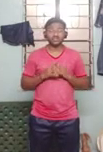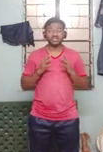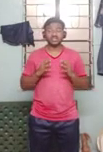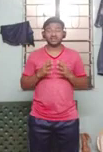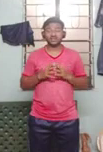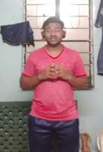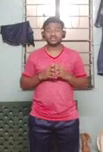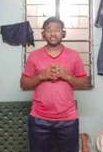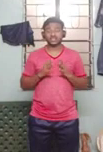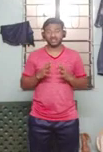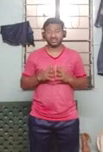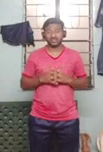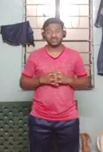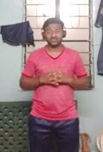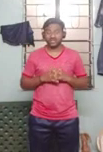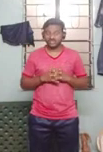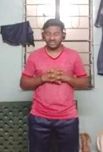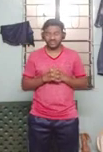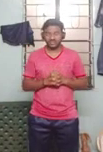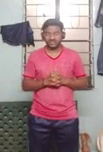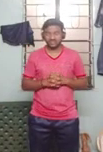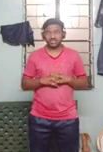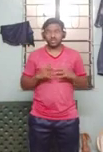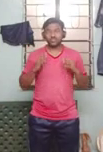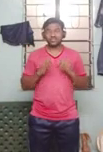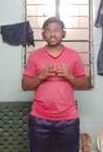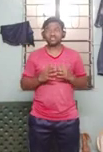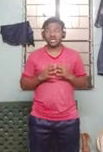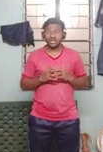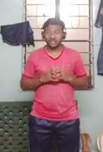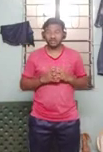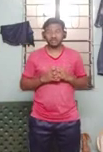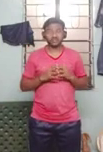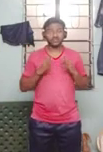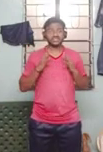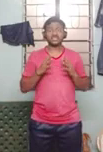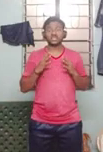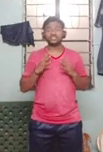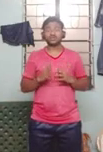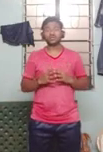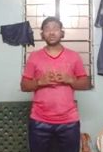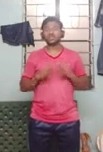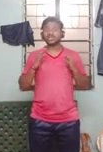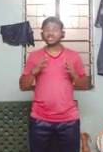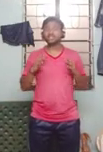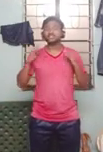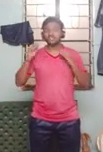objects are persistence. What exactly it means? Objects are present in your memory until you destroy